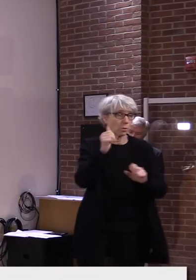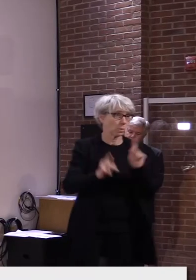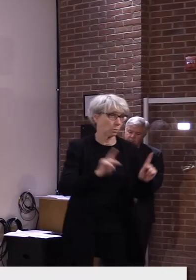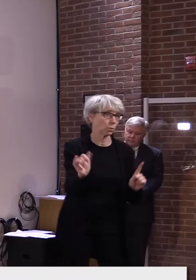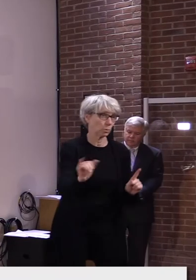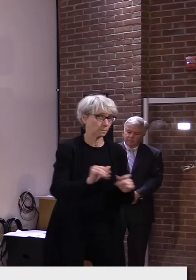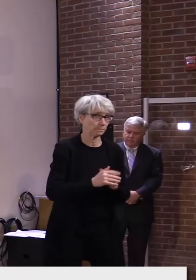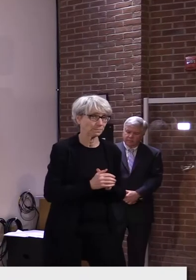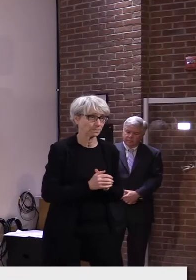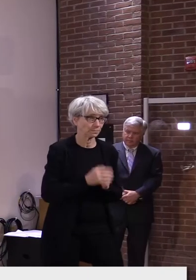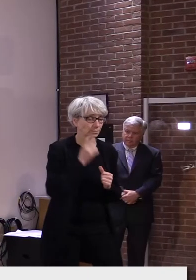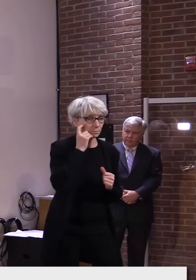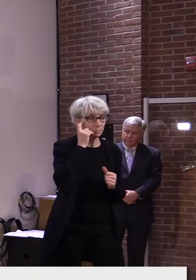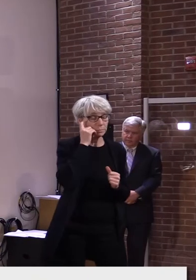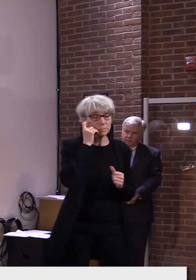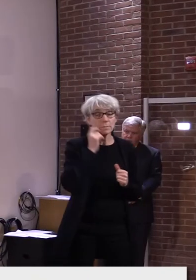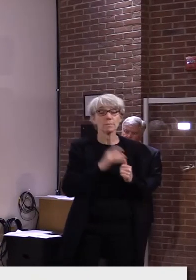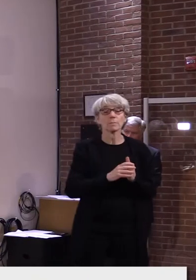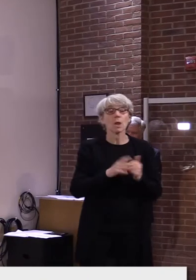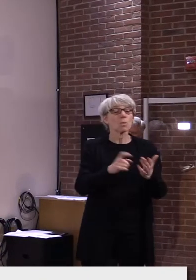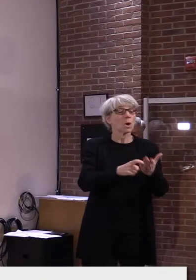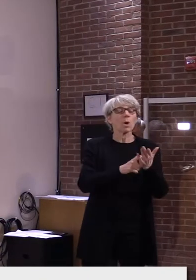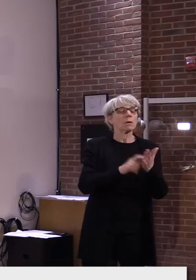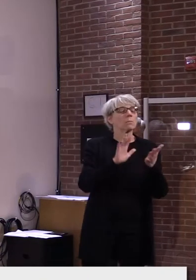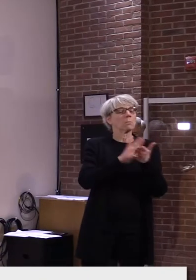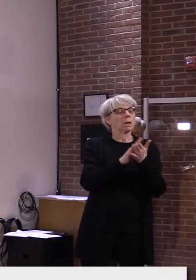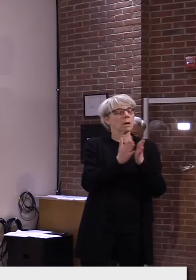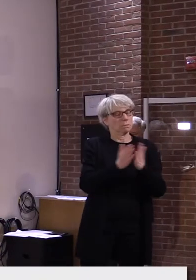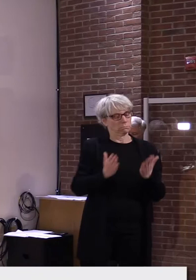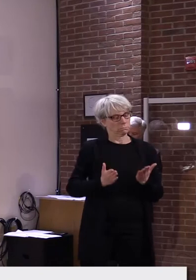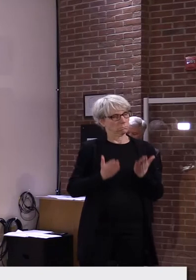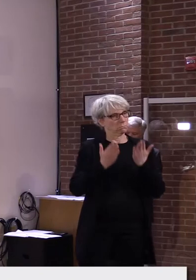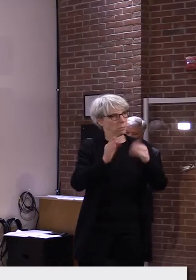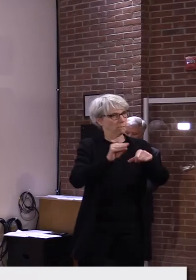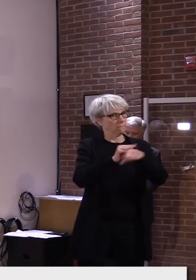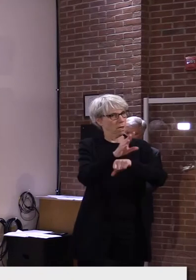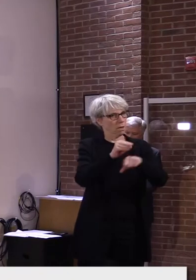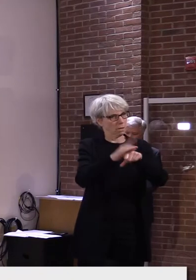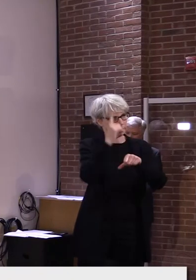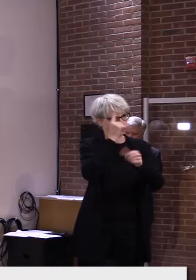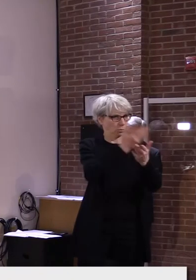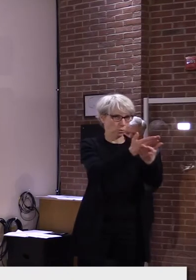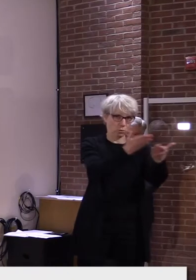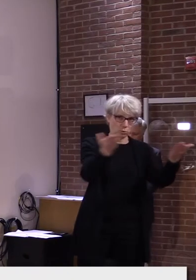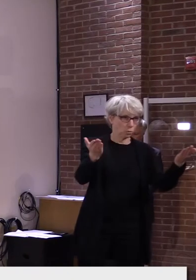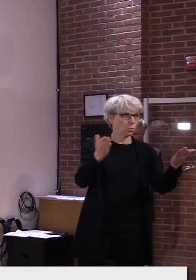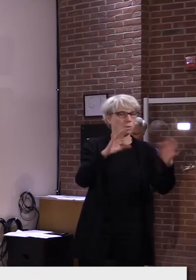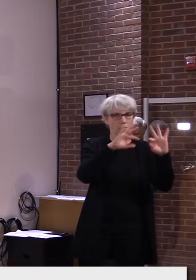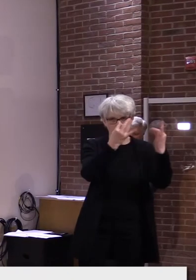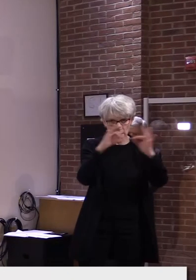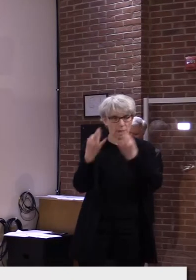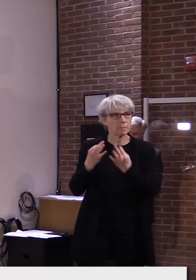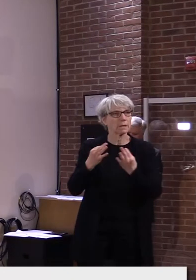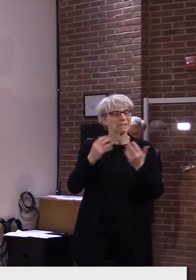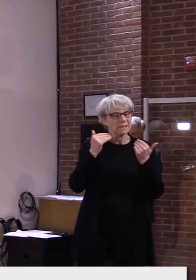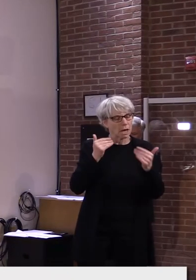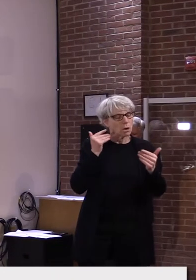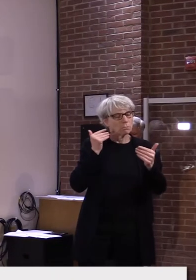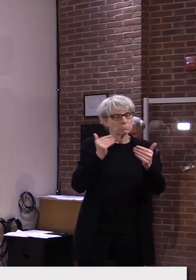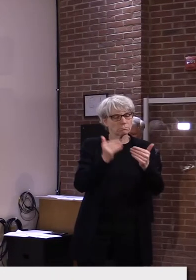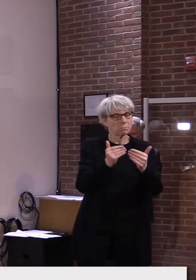These will simply be recommendations for people to consider for themselves and their families as we move forward towards a new